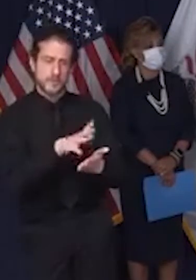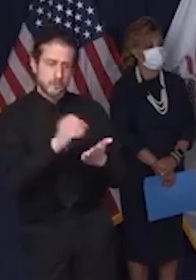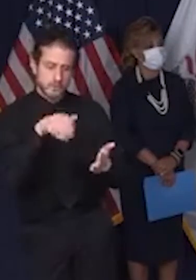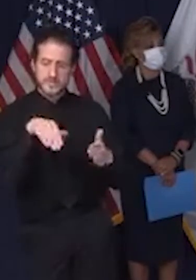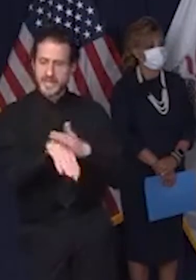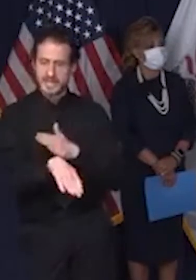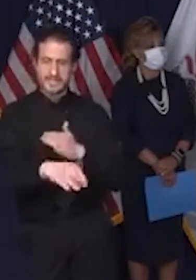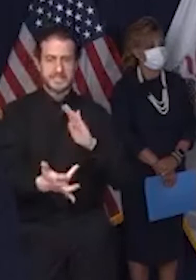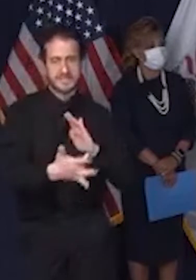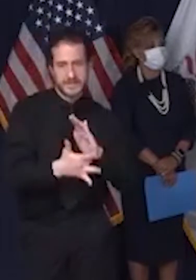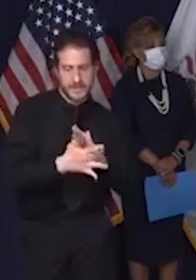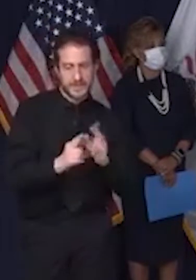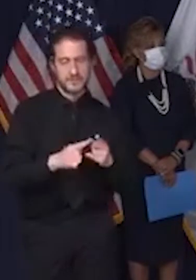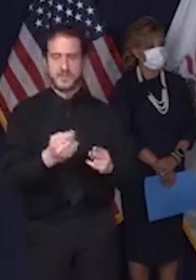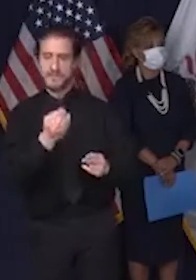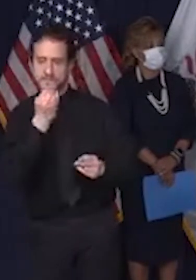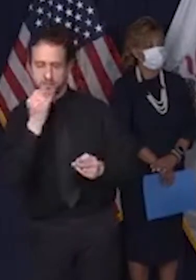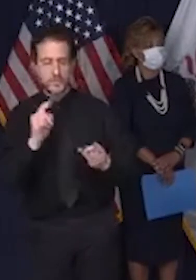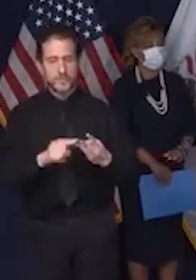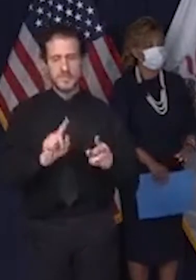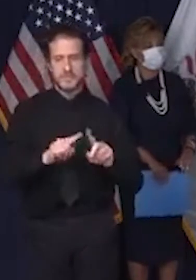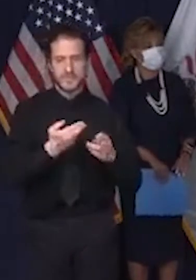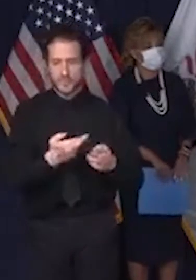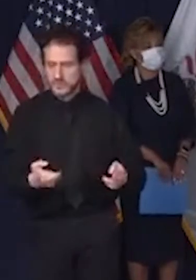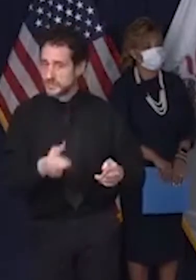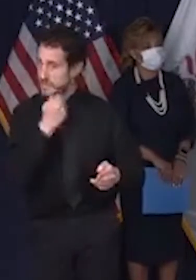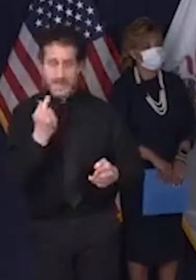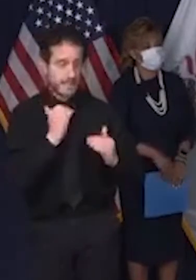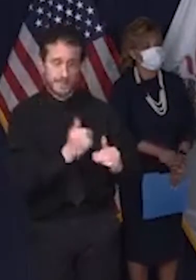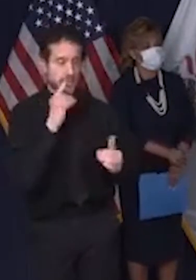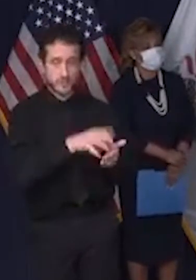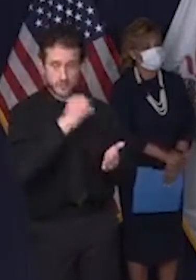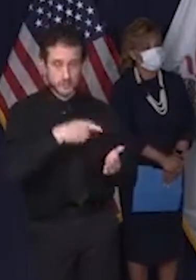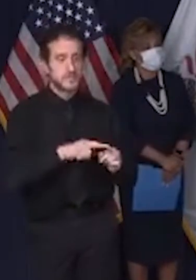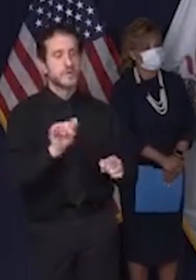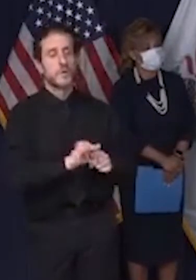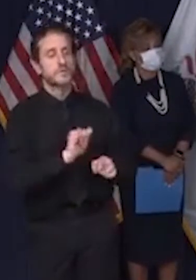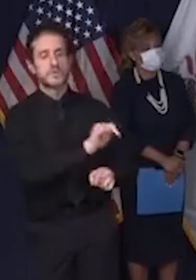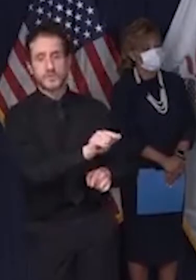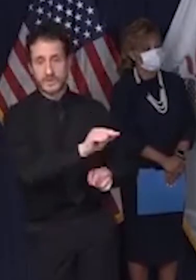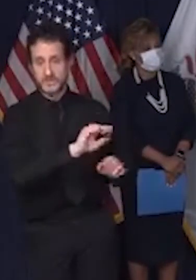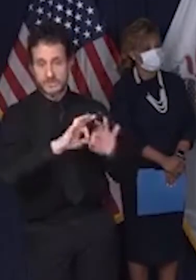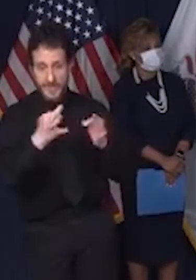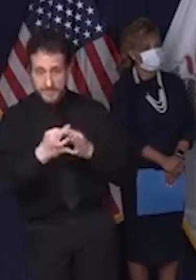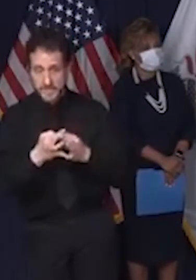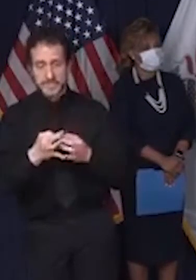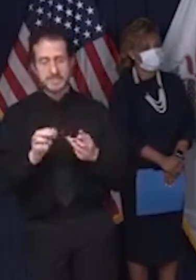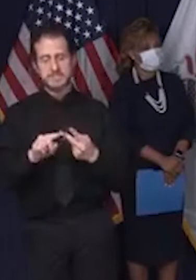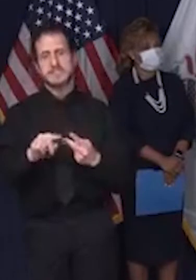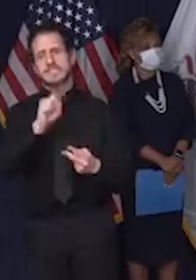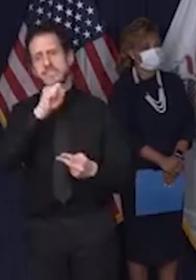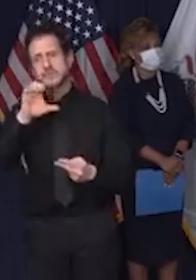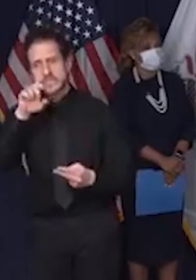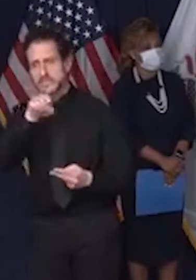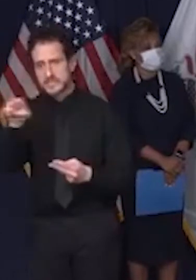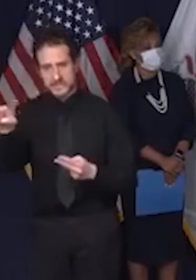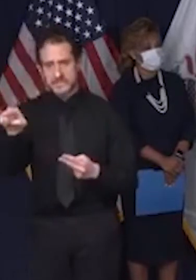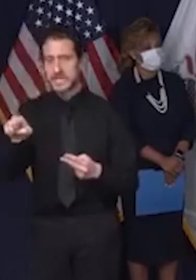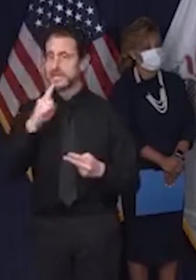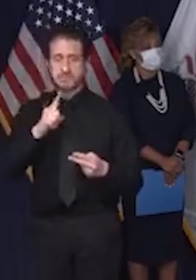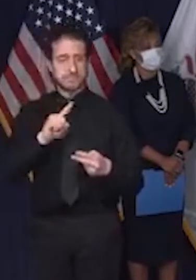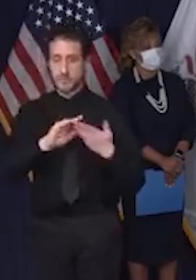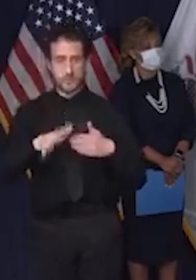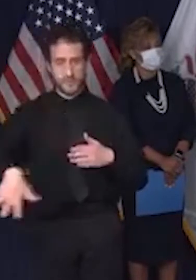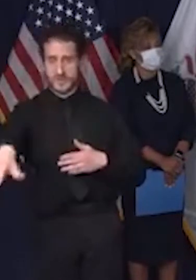technology, and resources, not just to students, but to their families, to the elderly, and to entire